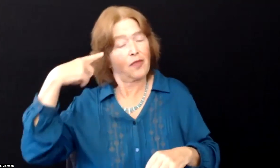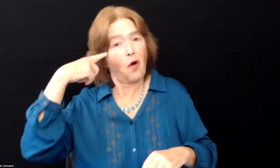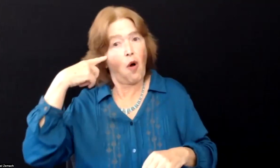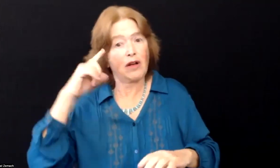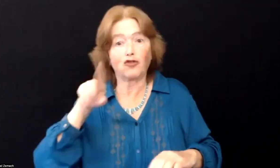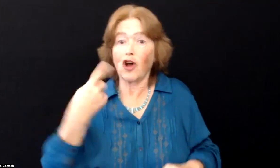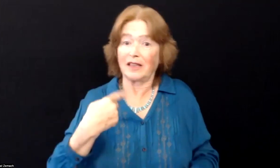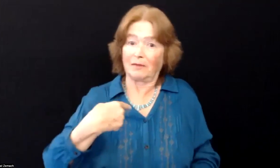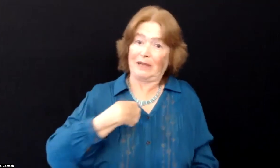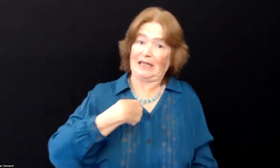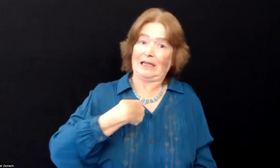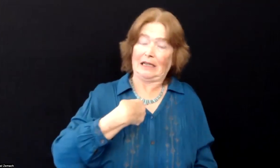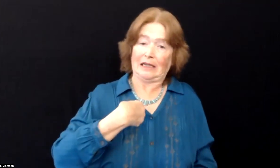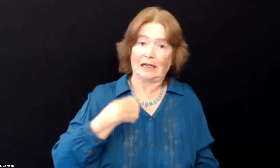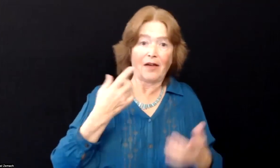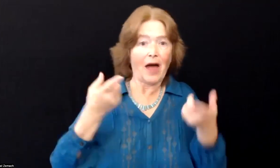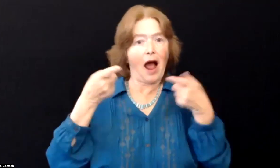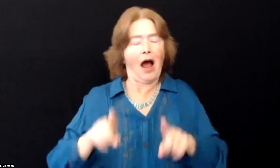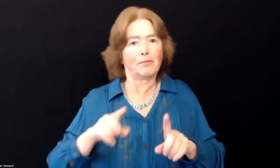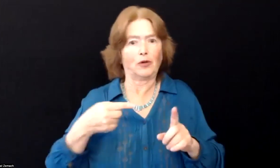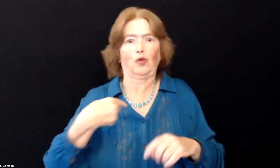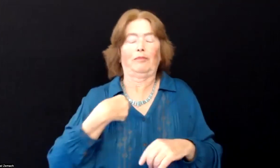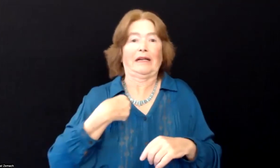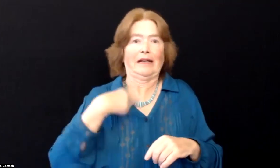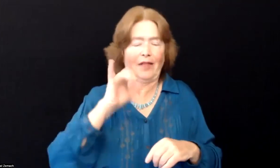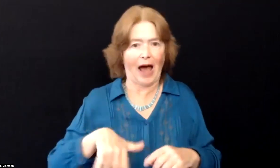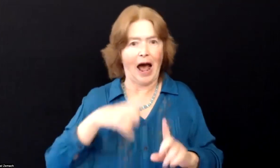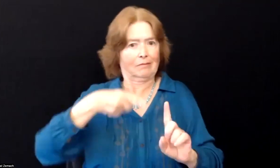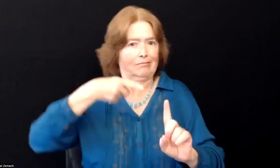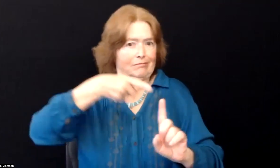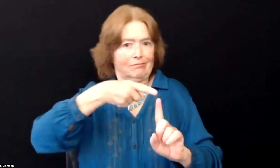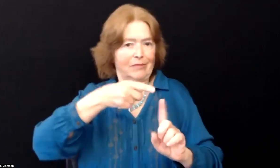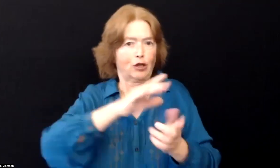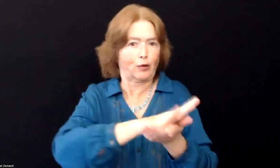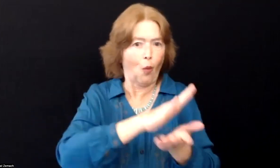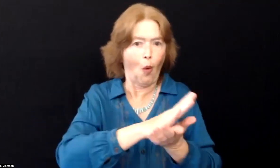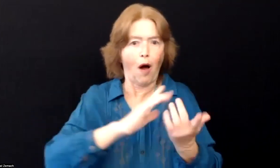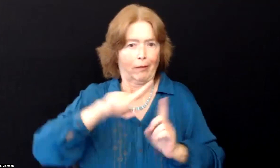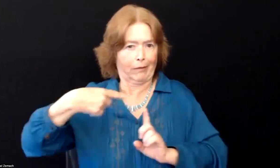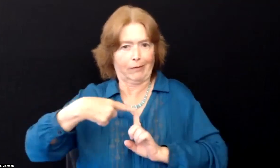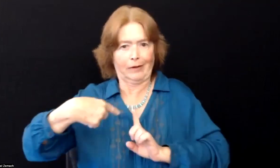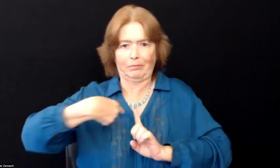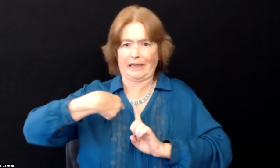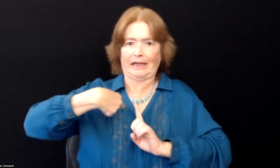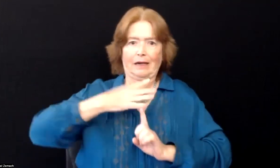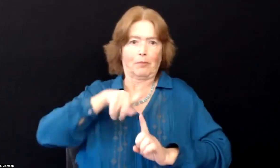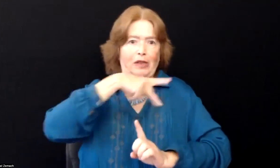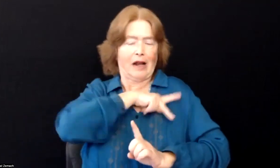If I thought it was just my experience, it happened to be my specific school, or it was something about